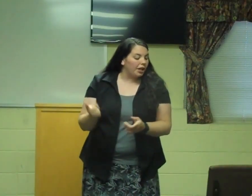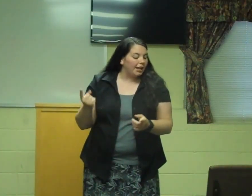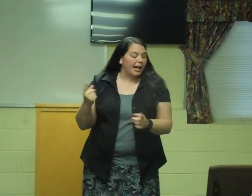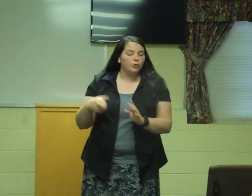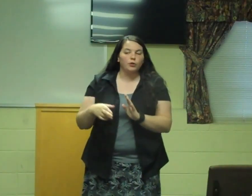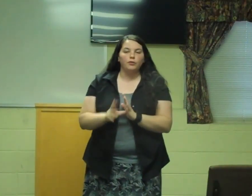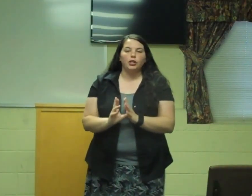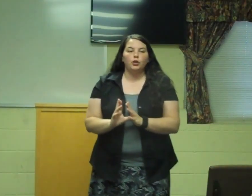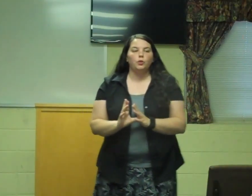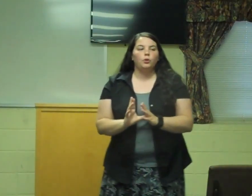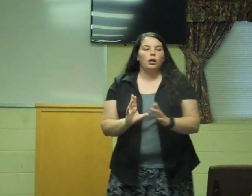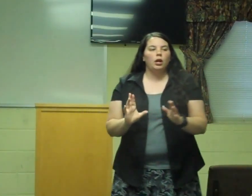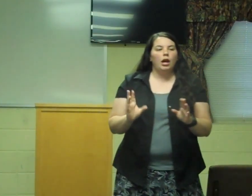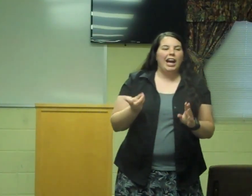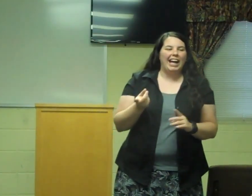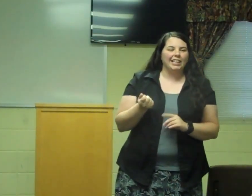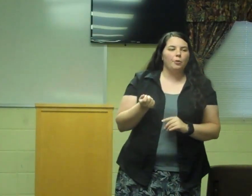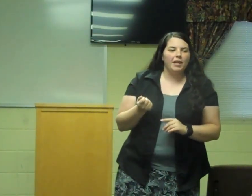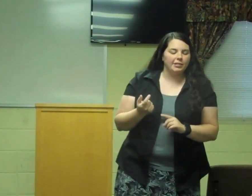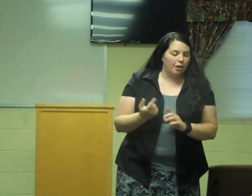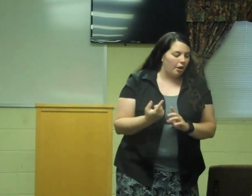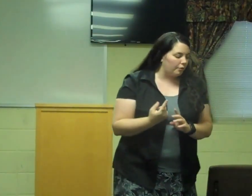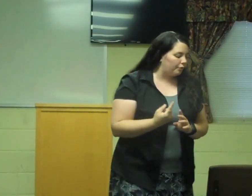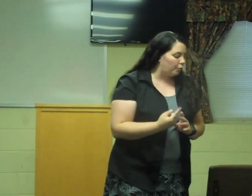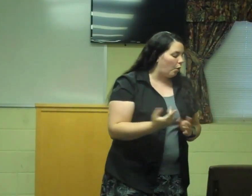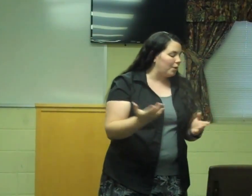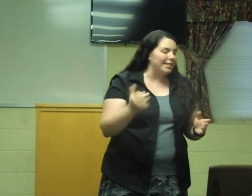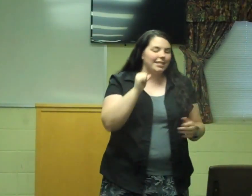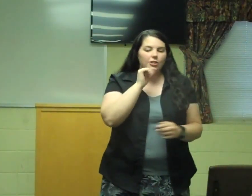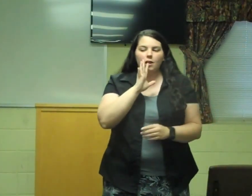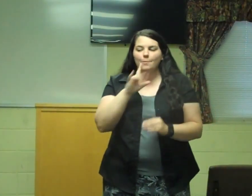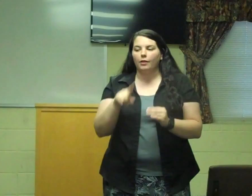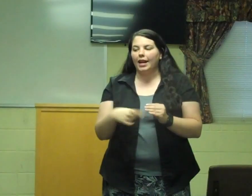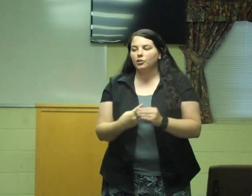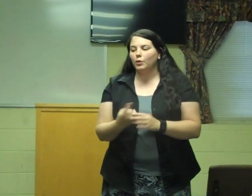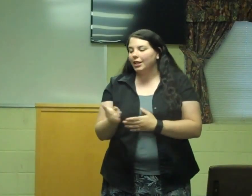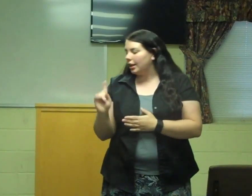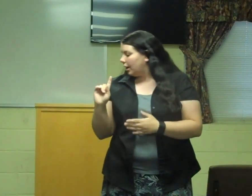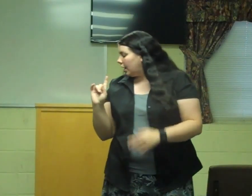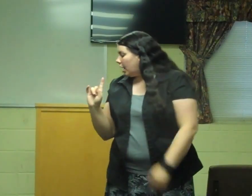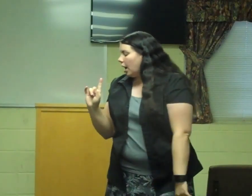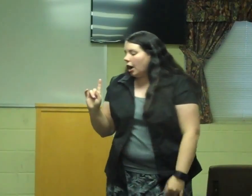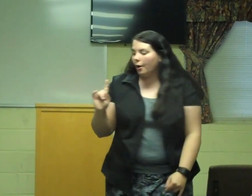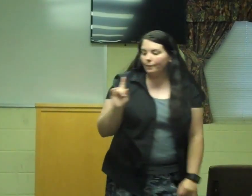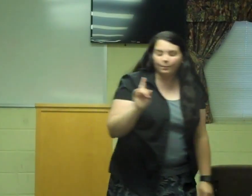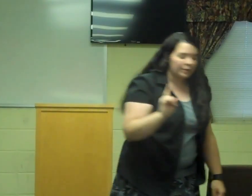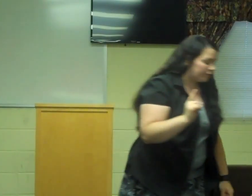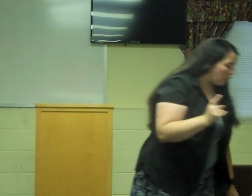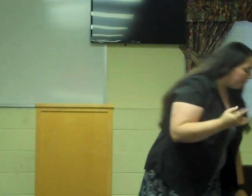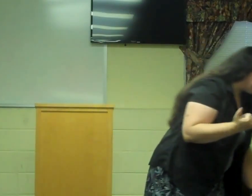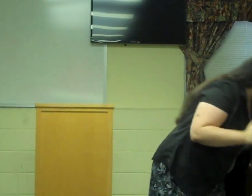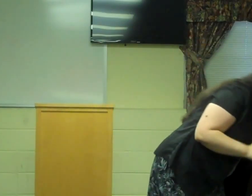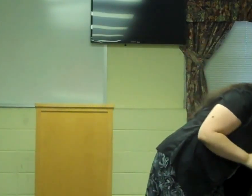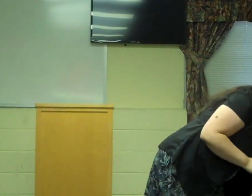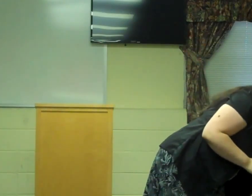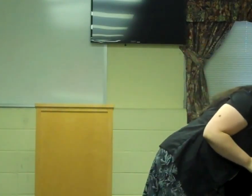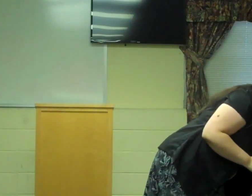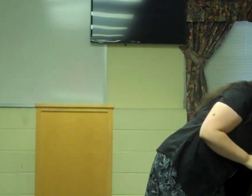going to kind of review a little bit of what we didn't talk about last week. So if you don't have that paper,